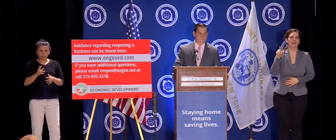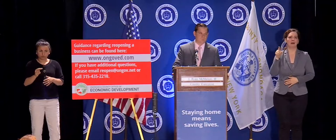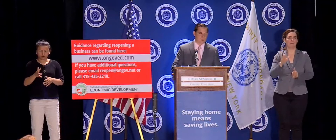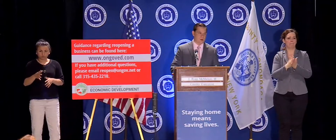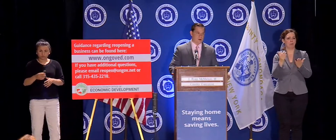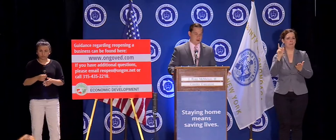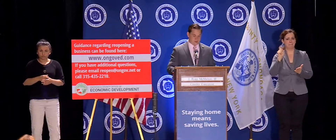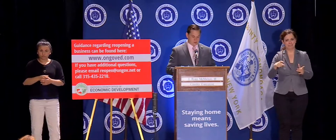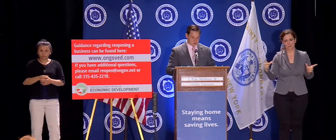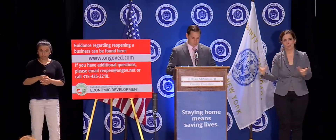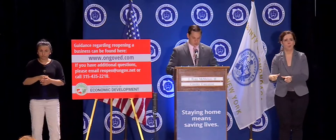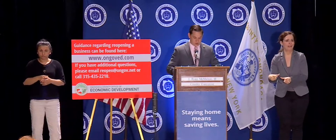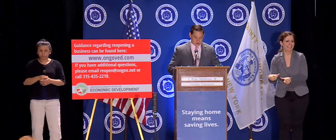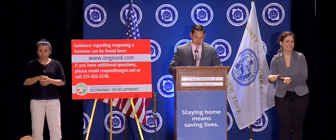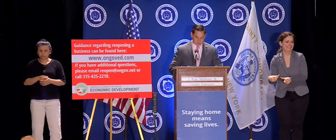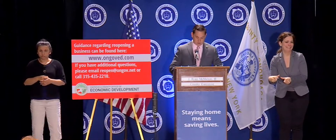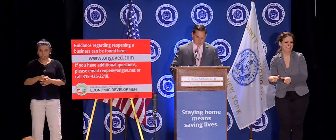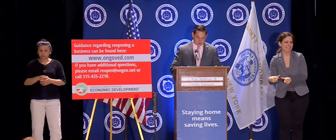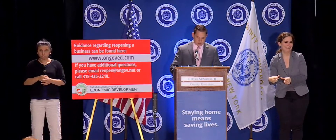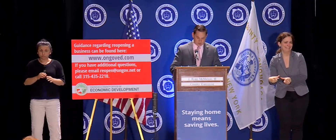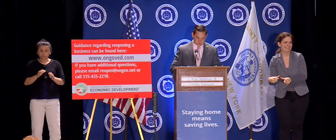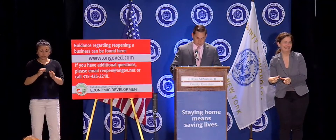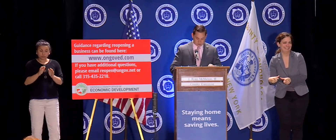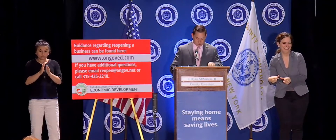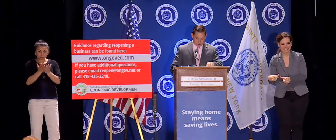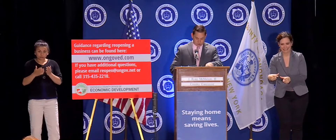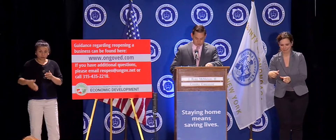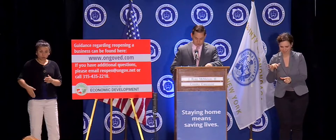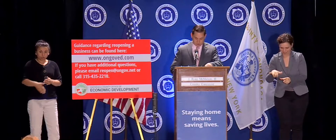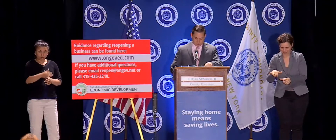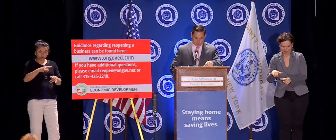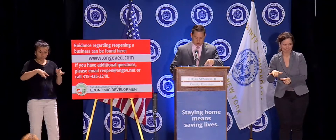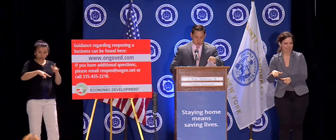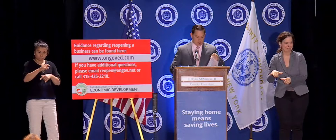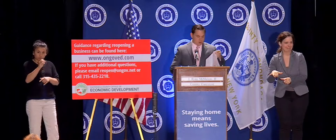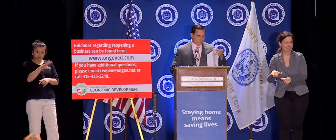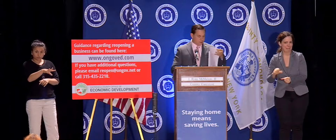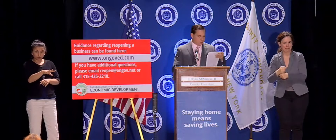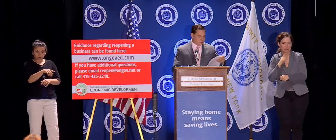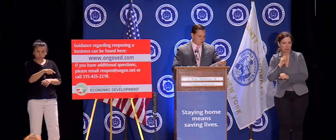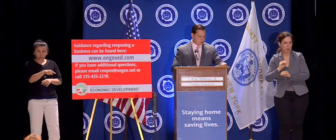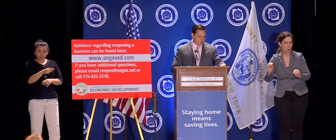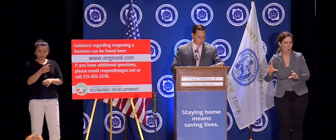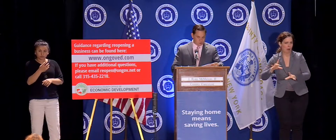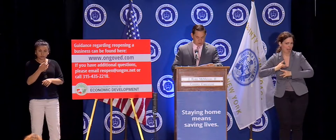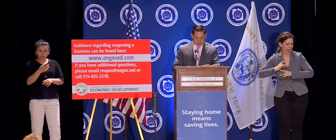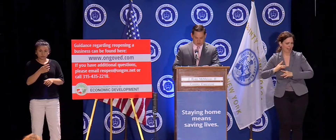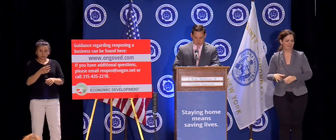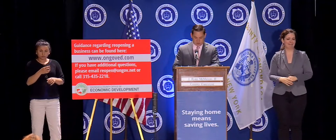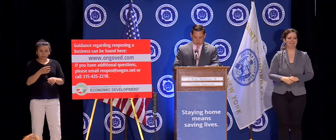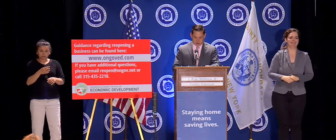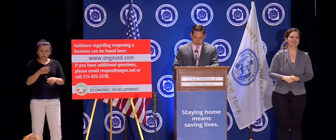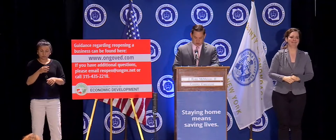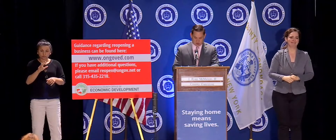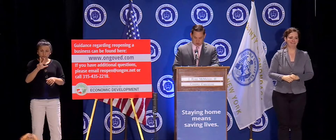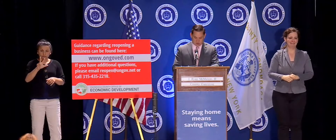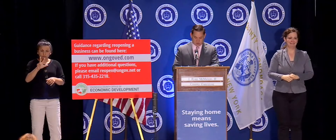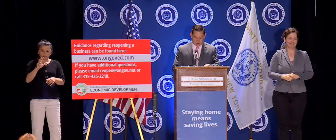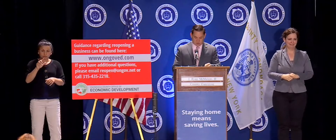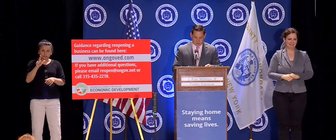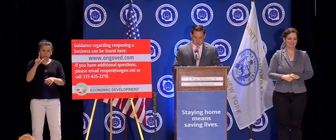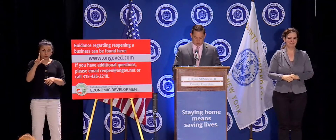quarantine. So those are for items that are returned. Related to certainly